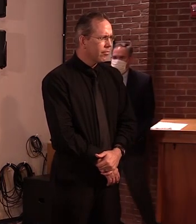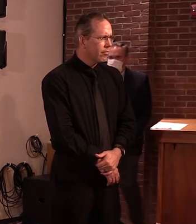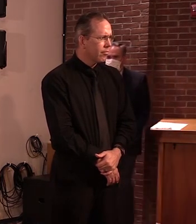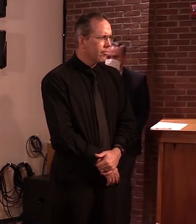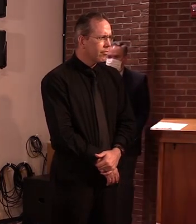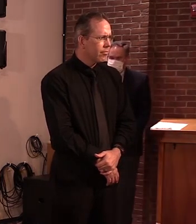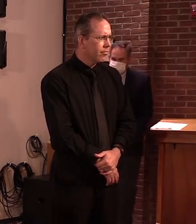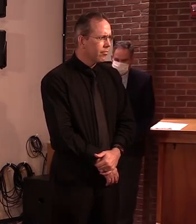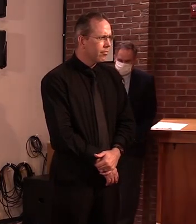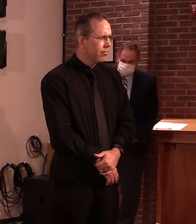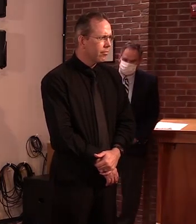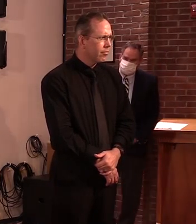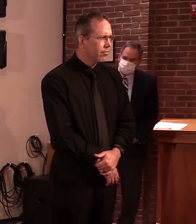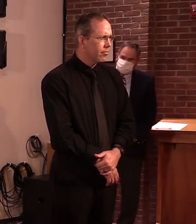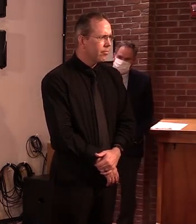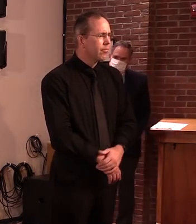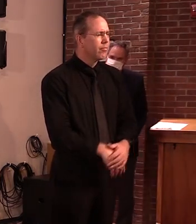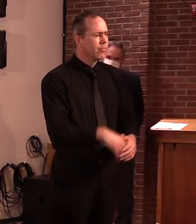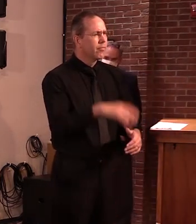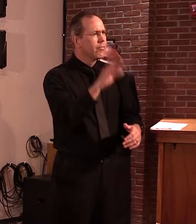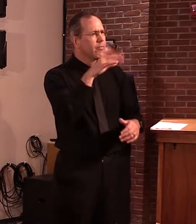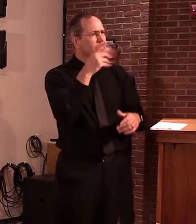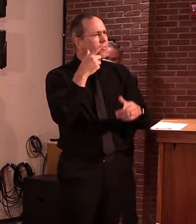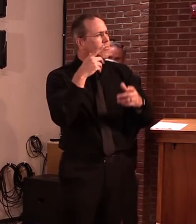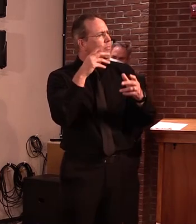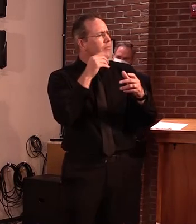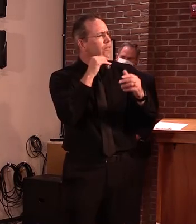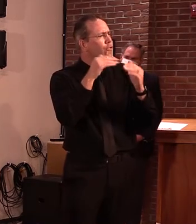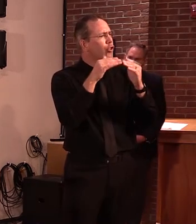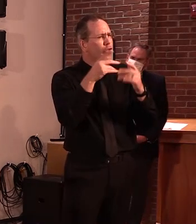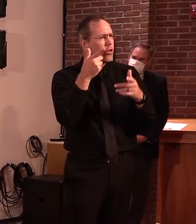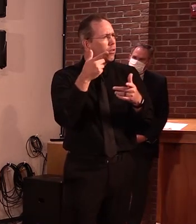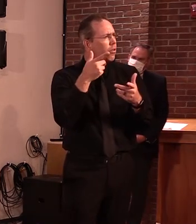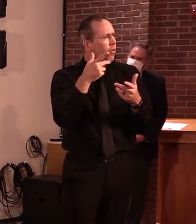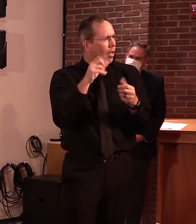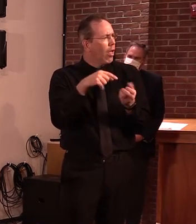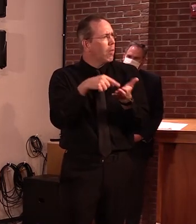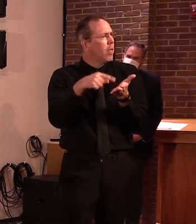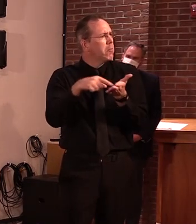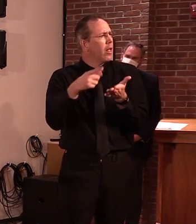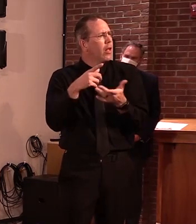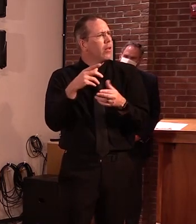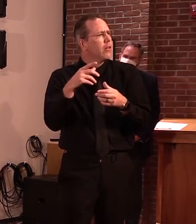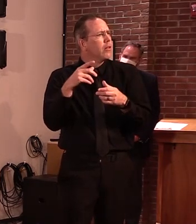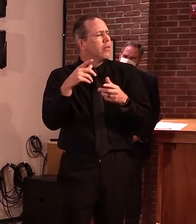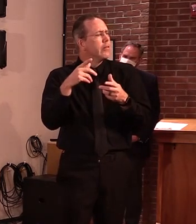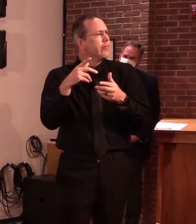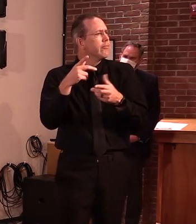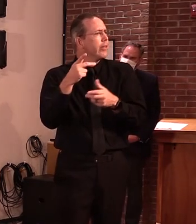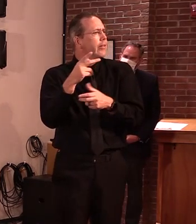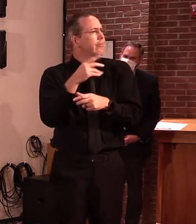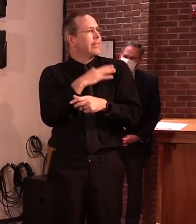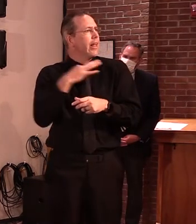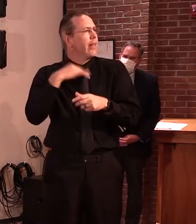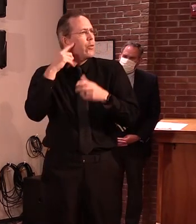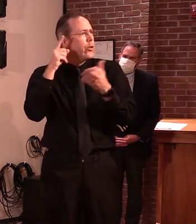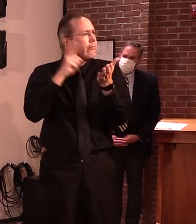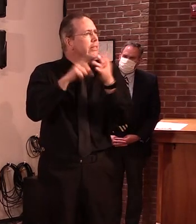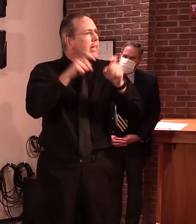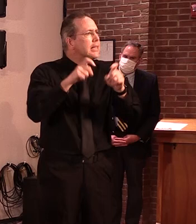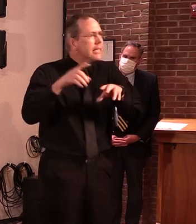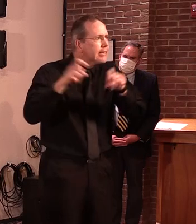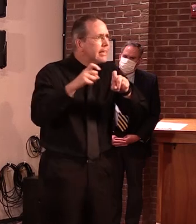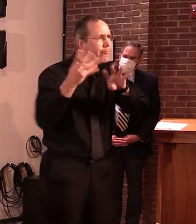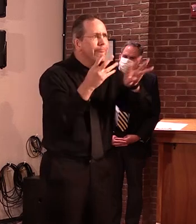Secretary French, Olivia, do you have specific schools that have said that they were shutting down? No, but it was